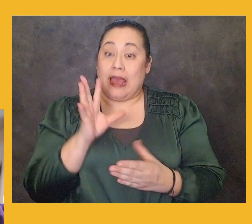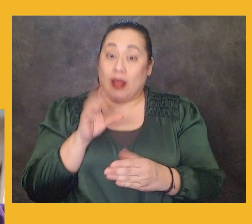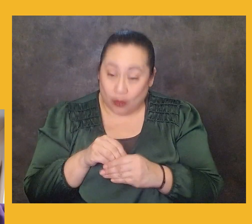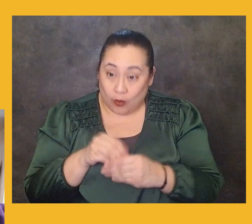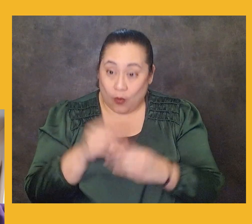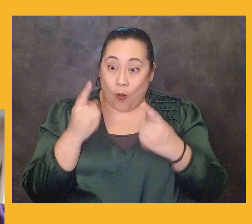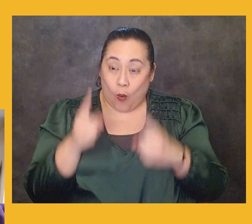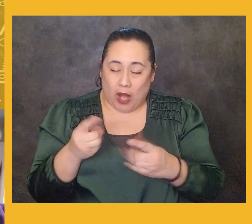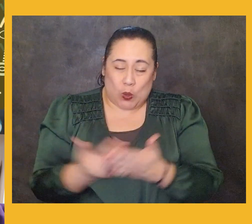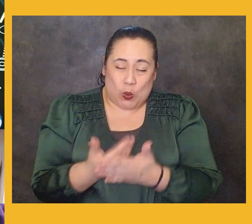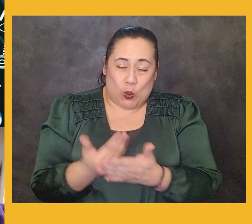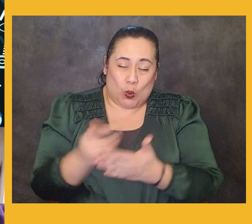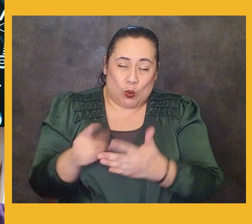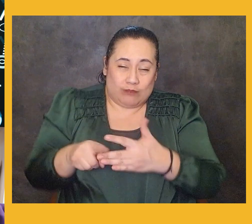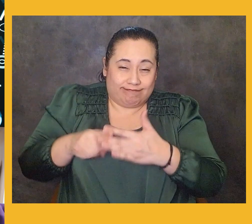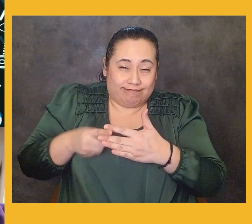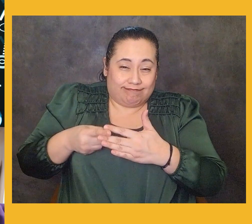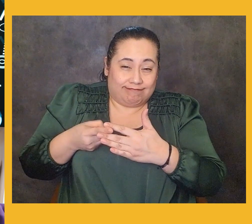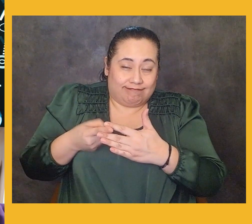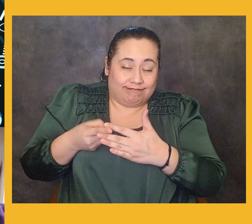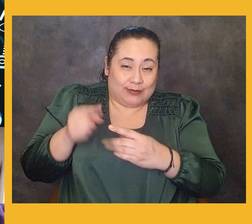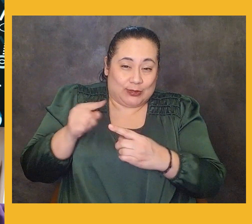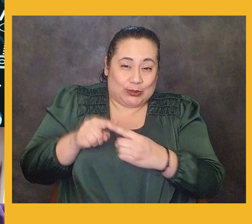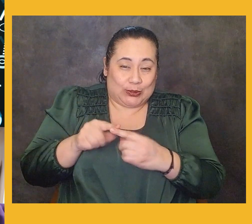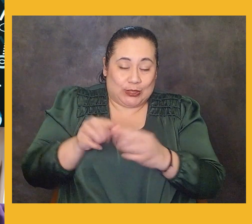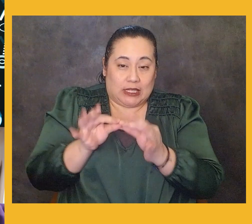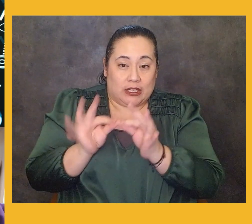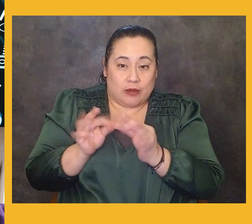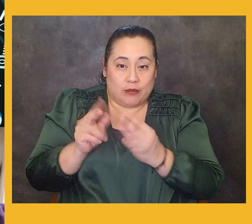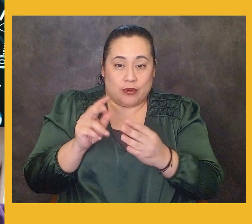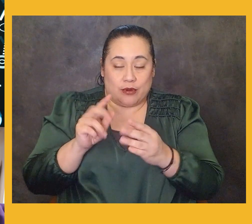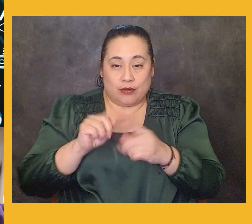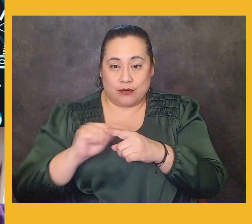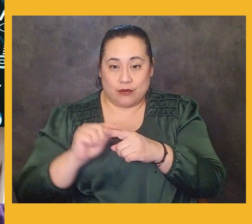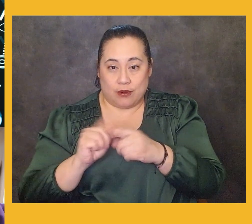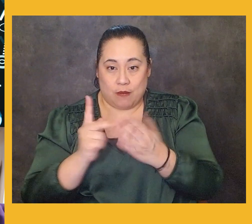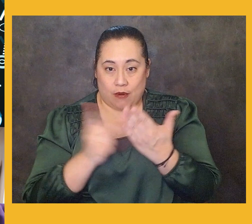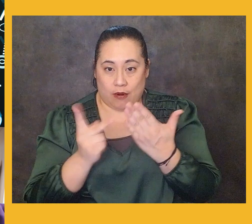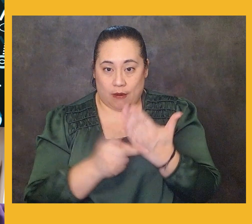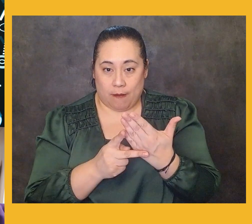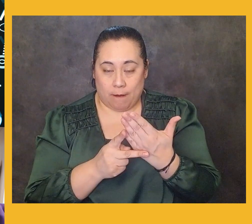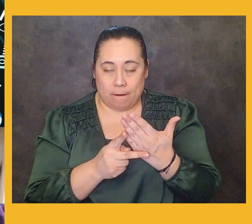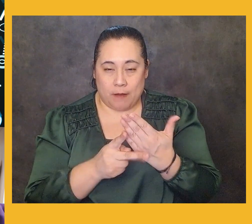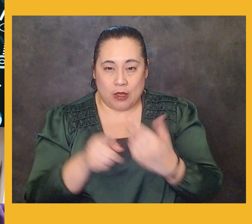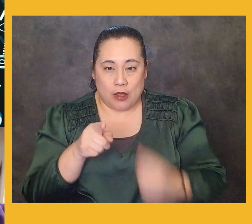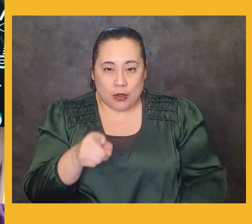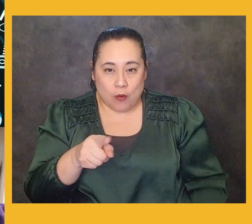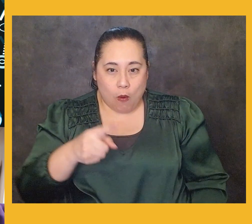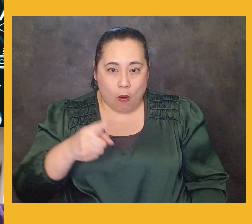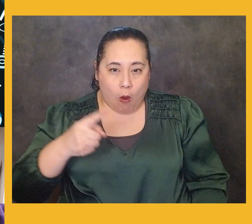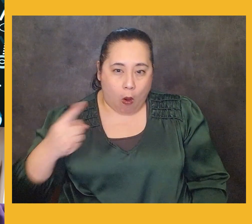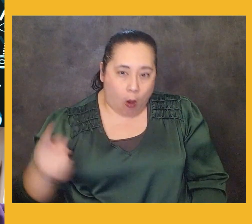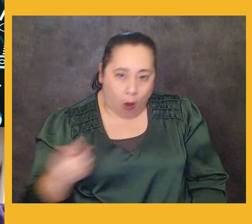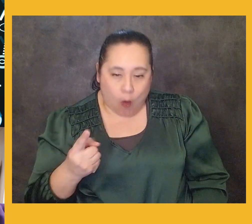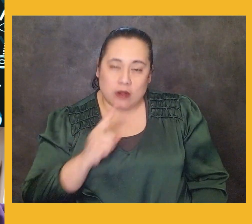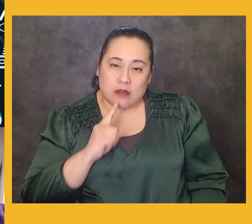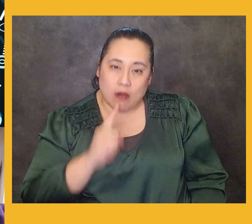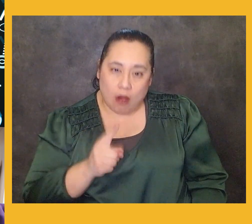I always tell my students, including when they're new entrants to the interpreting training